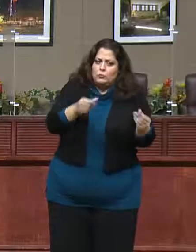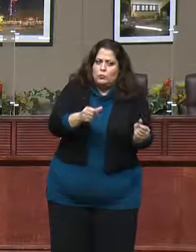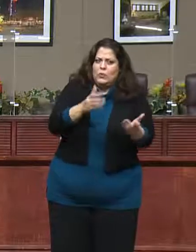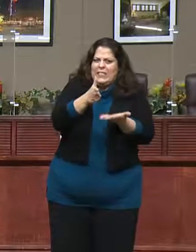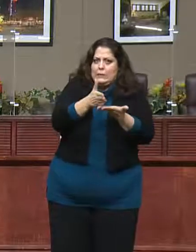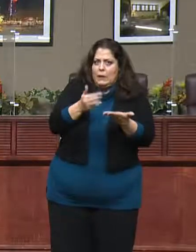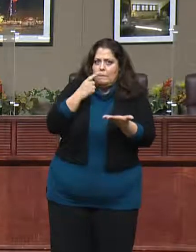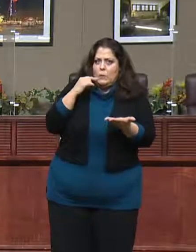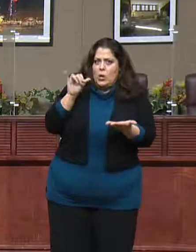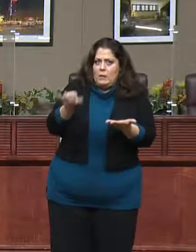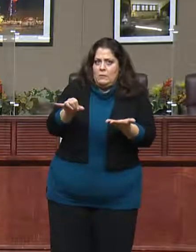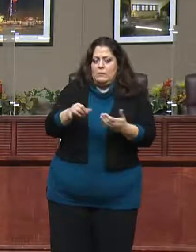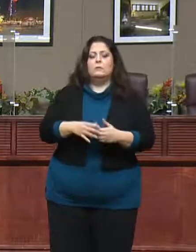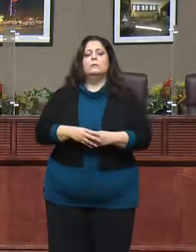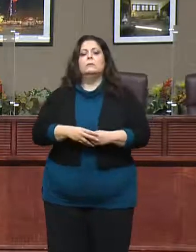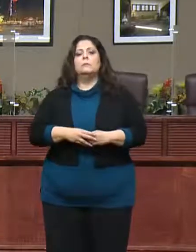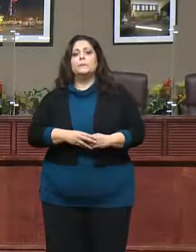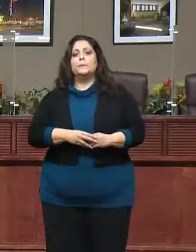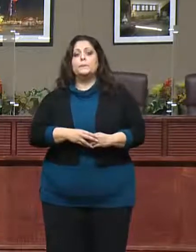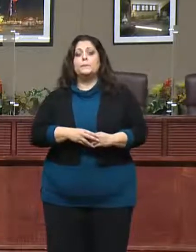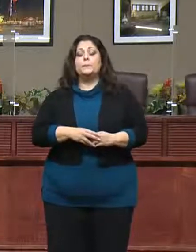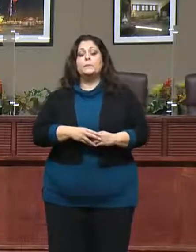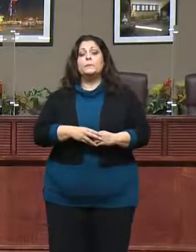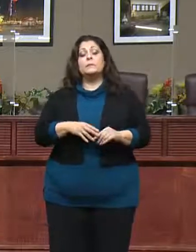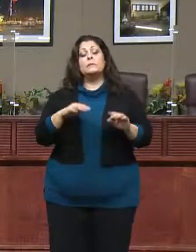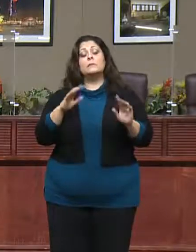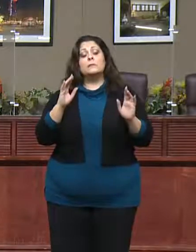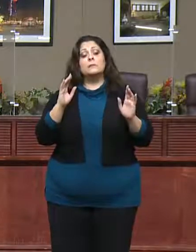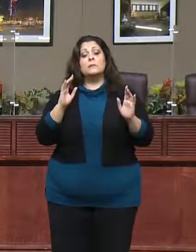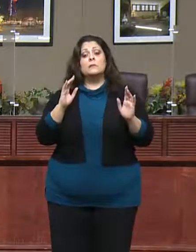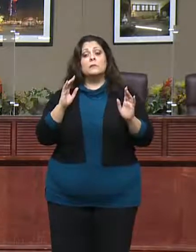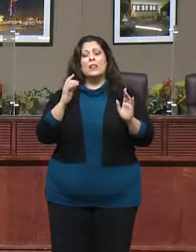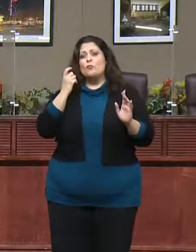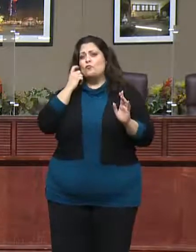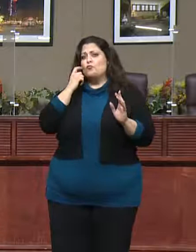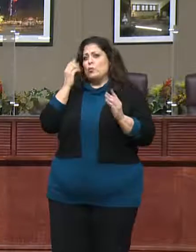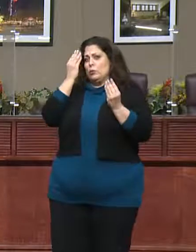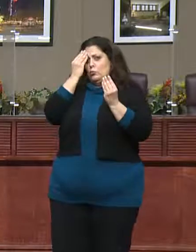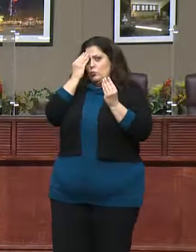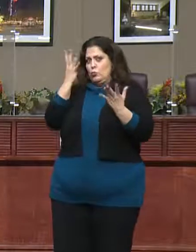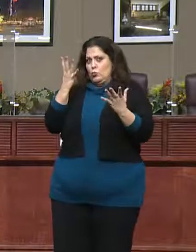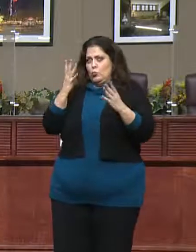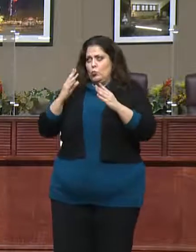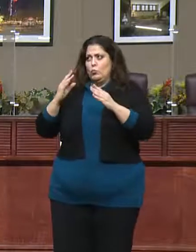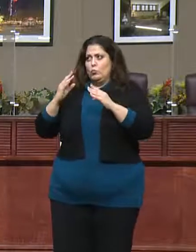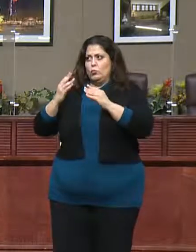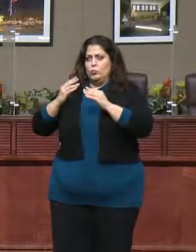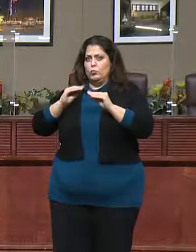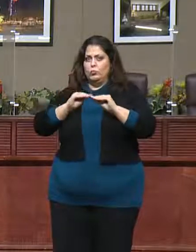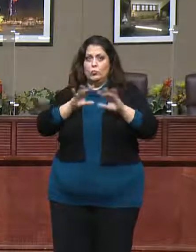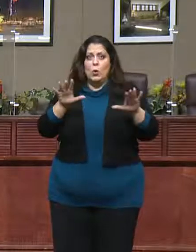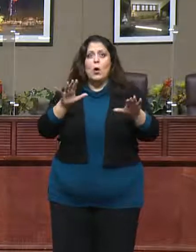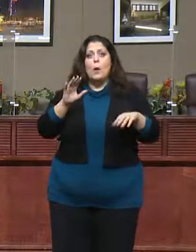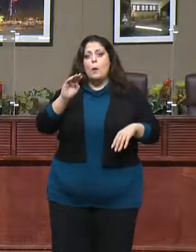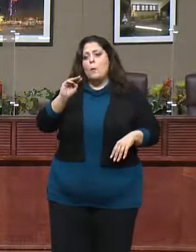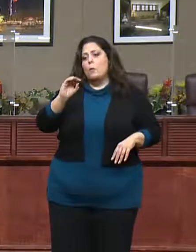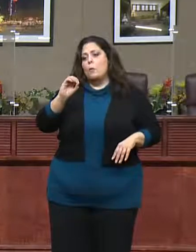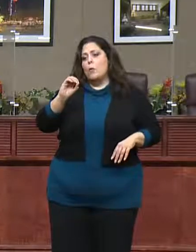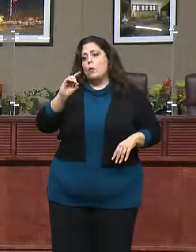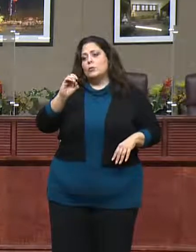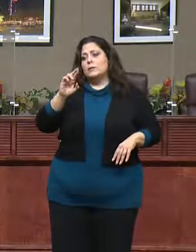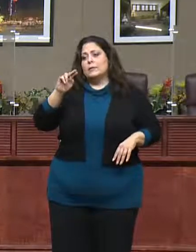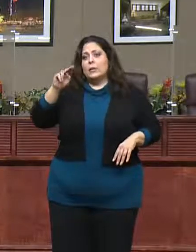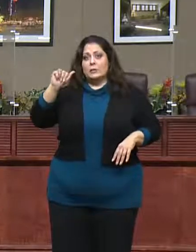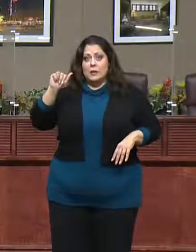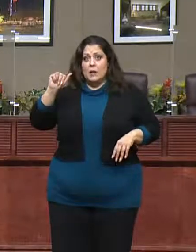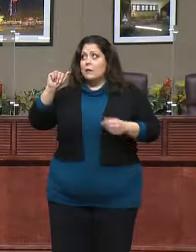As you know, has been released in the news, we will be receiving Moderna tomorrow. It's planned